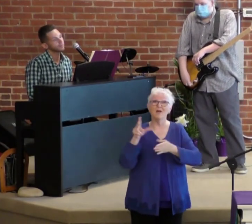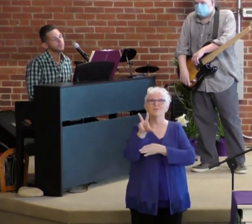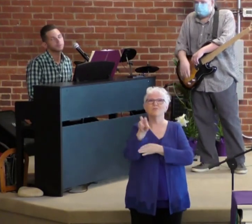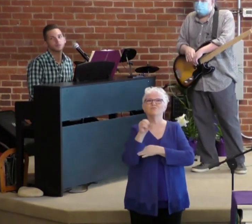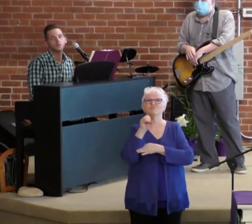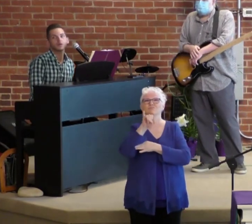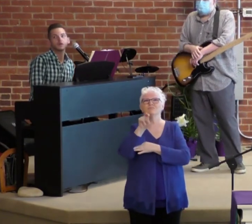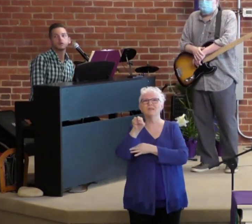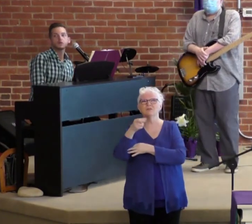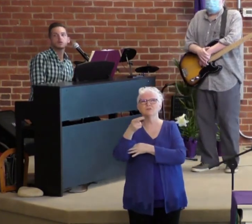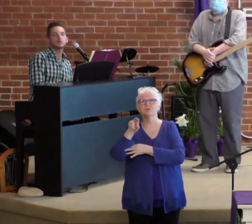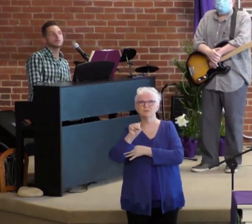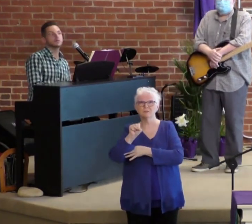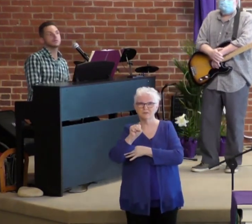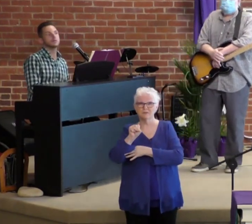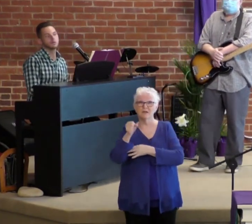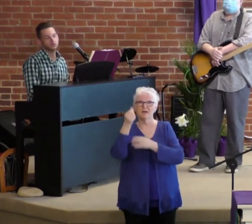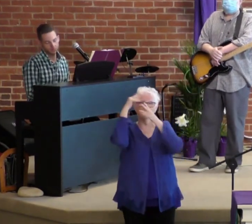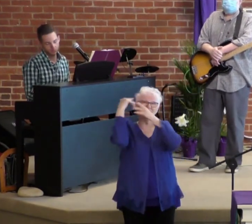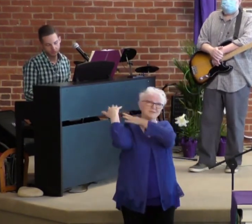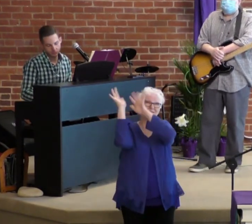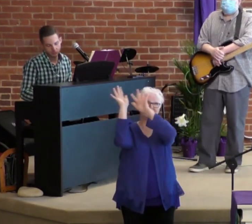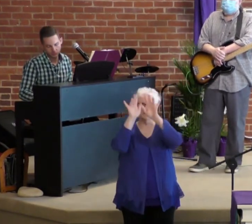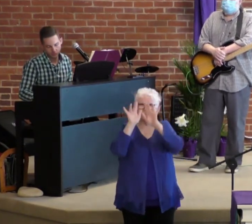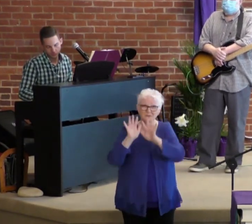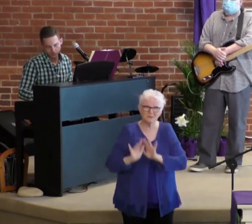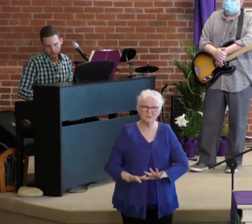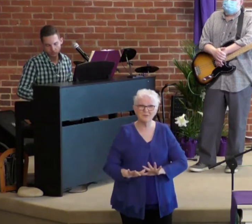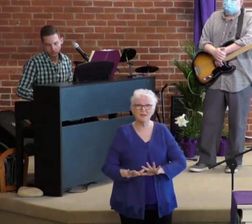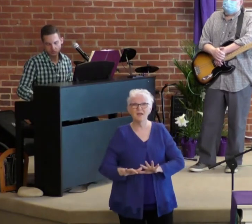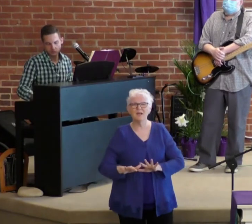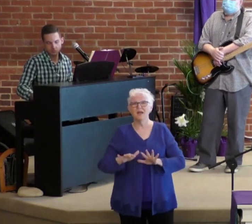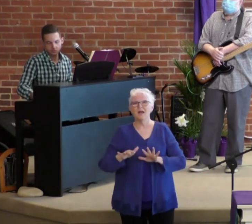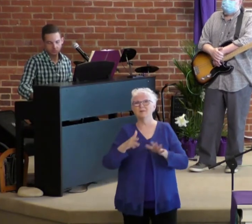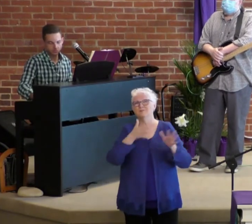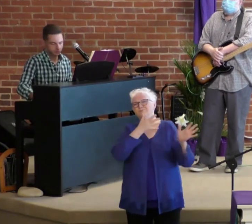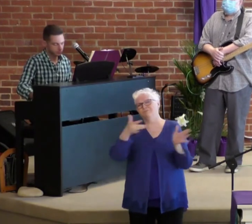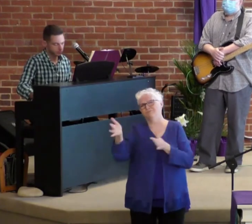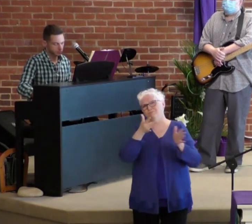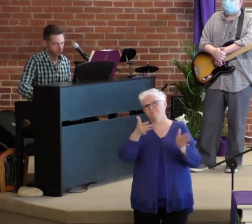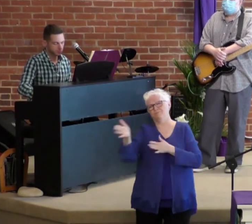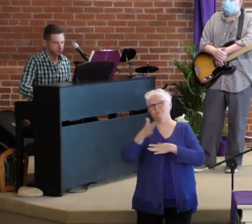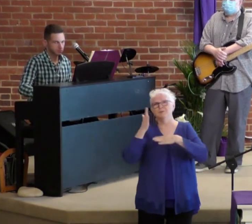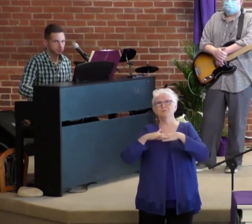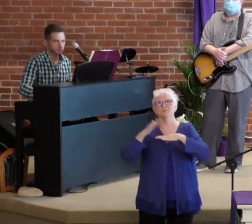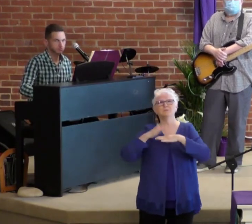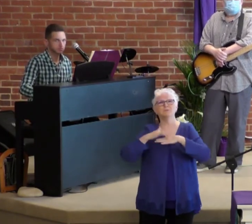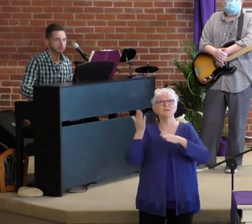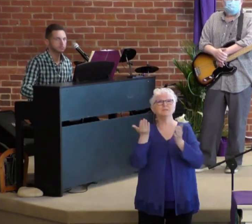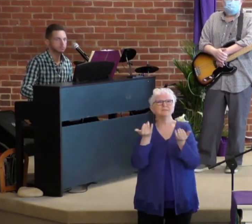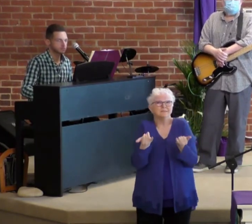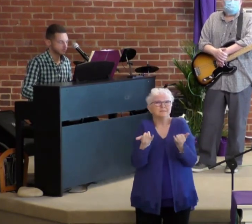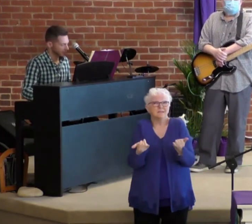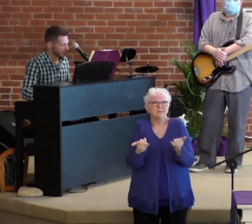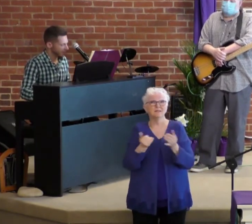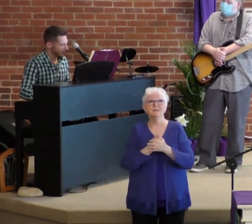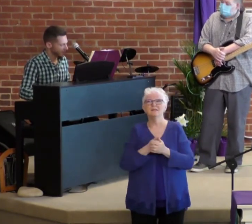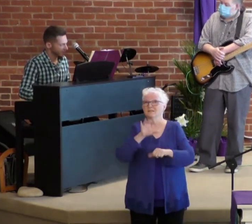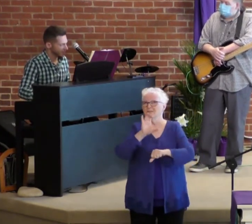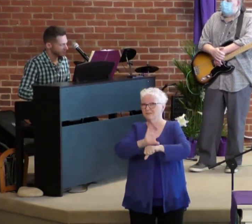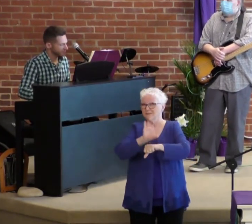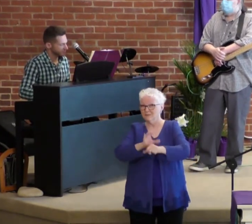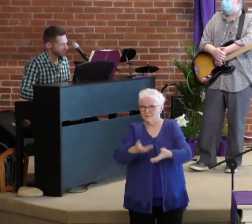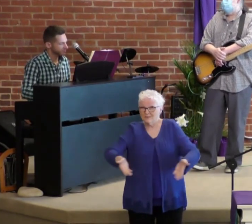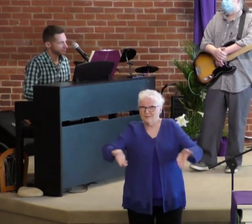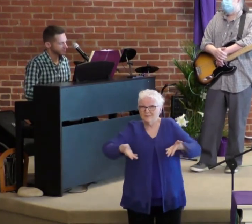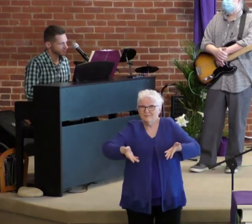degrees. And they're under a blizzard warning today for another foot. So I think the church here should say a great big amen,